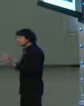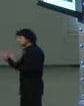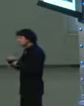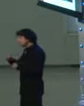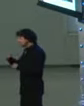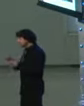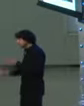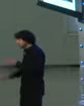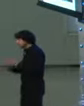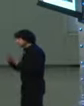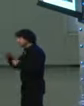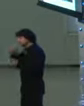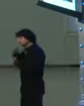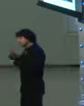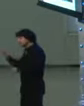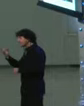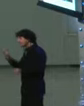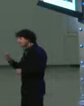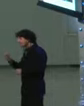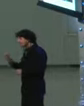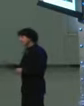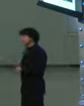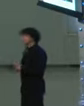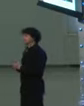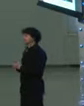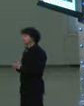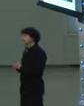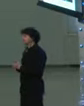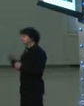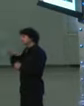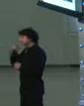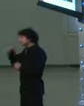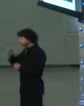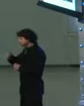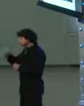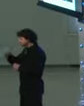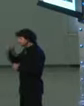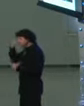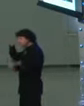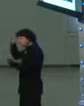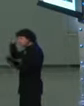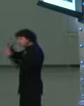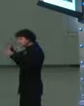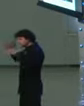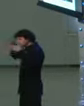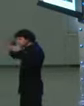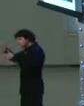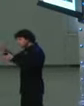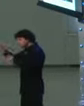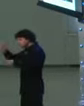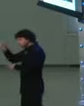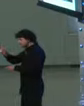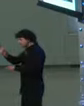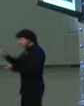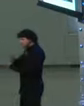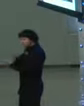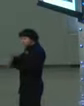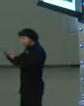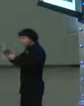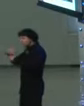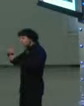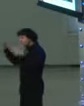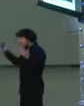mass audience to be disseminated out there, which is important and that it has its place. But part of a maturity of an art